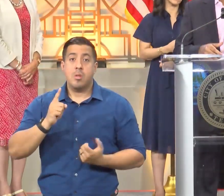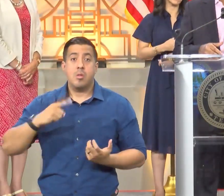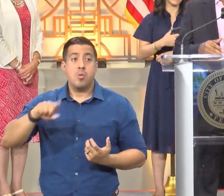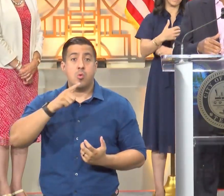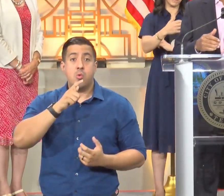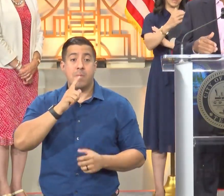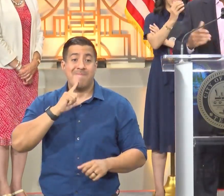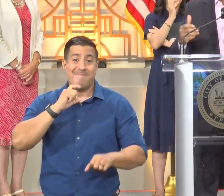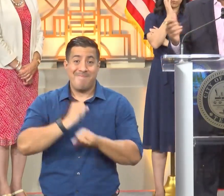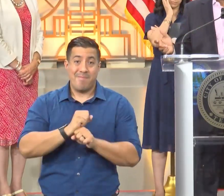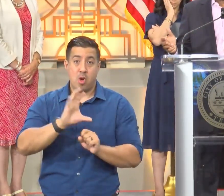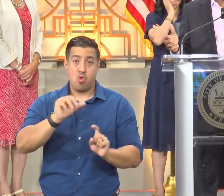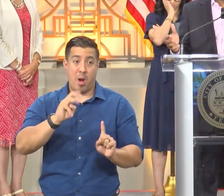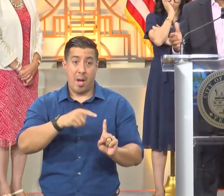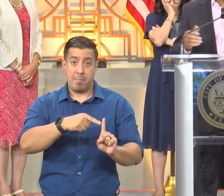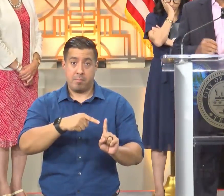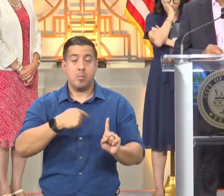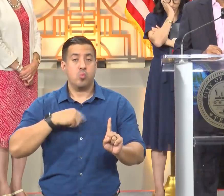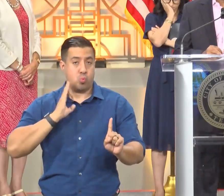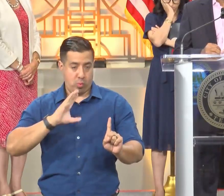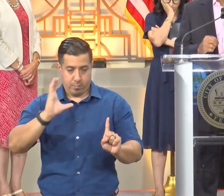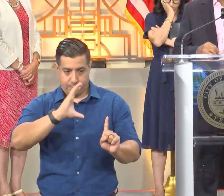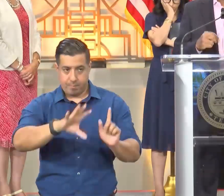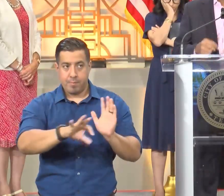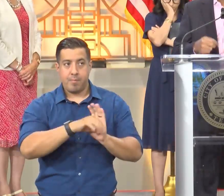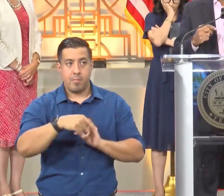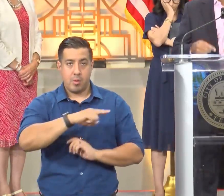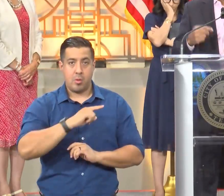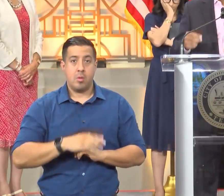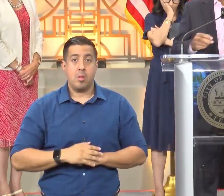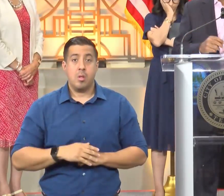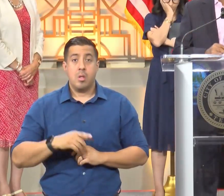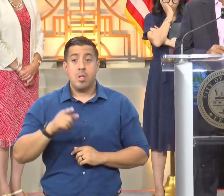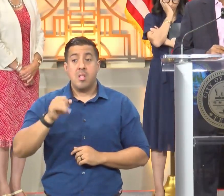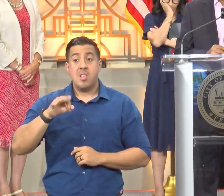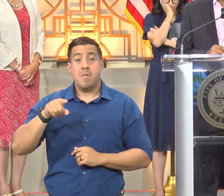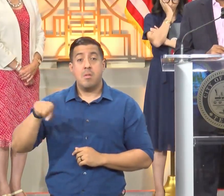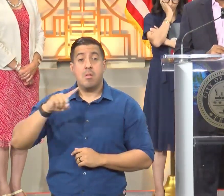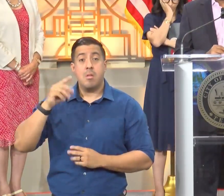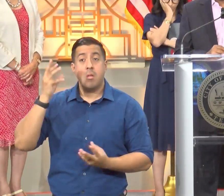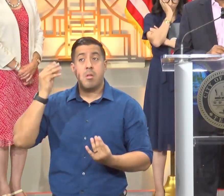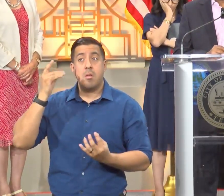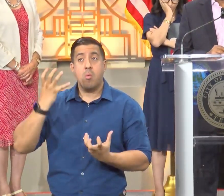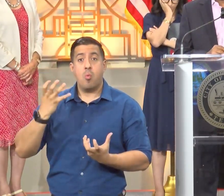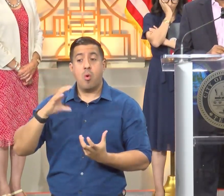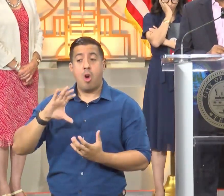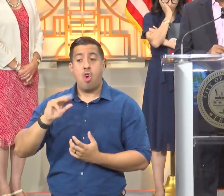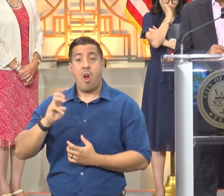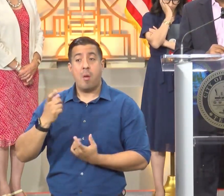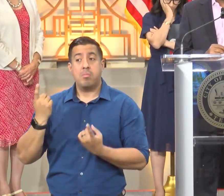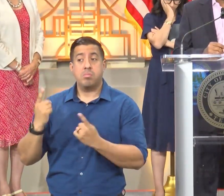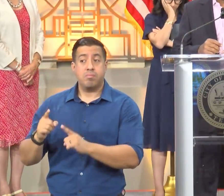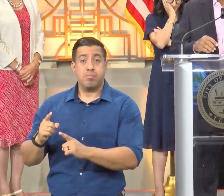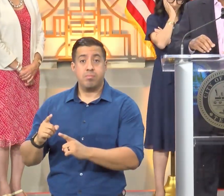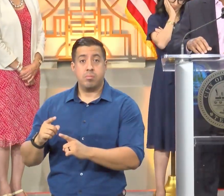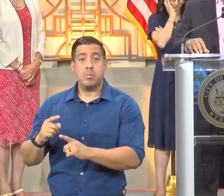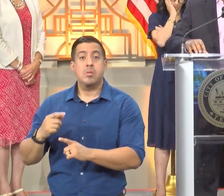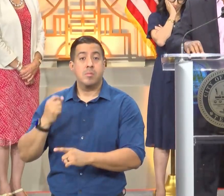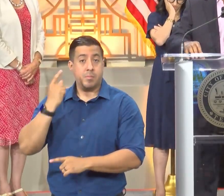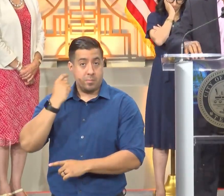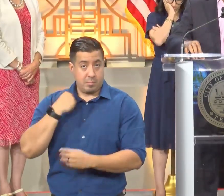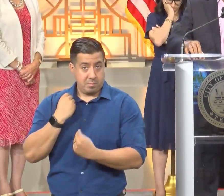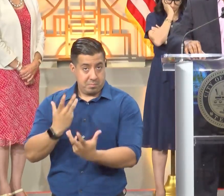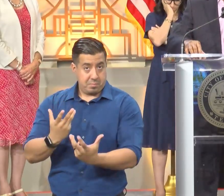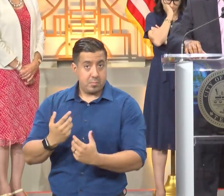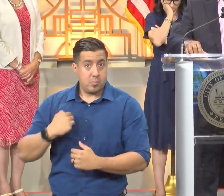have committed crimes, we will find you. And for those who are even thinking about committing crimes as we move forward, just know